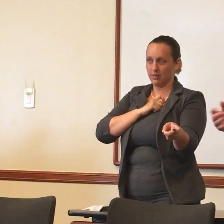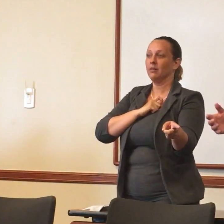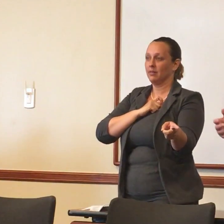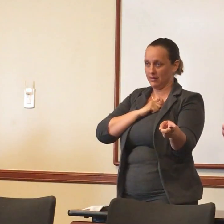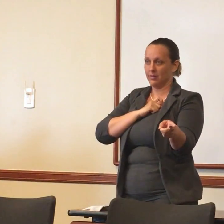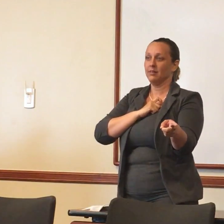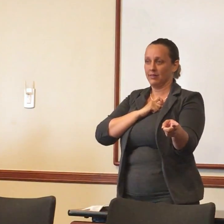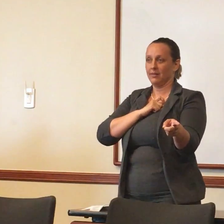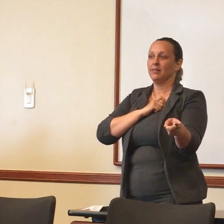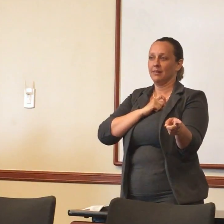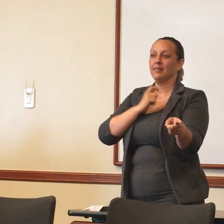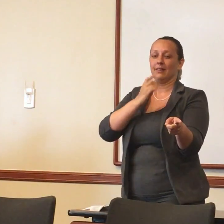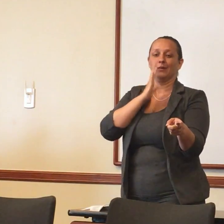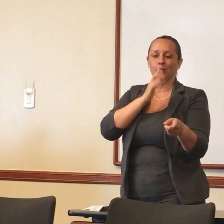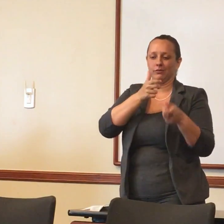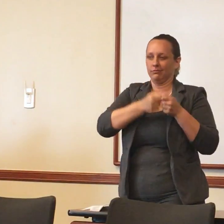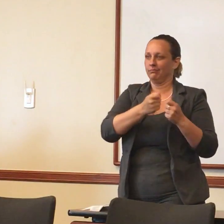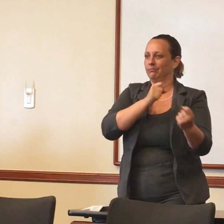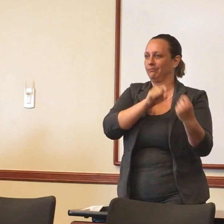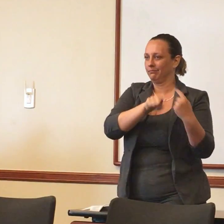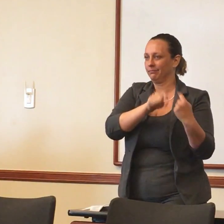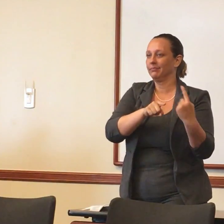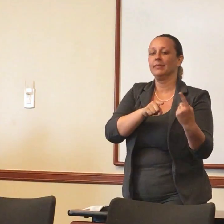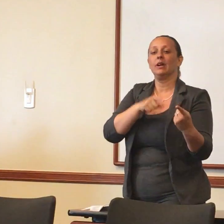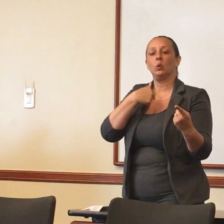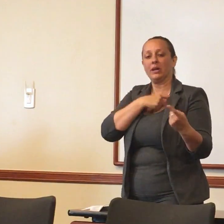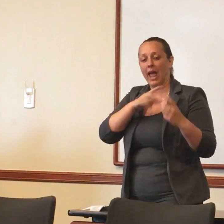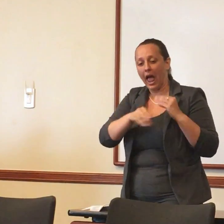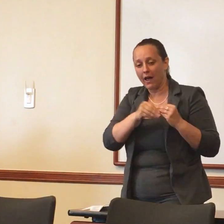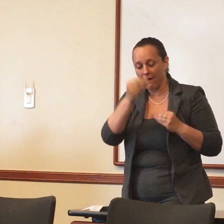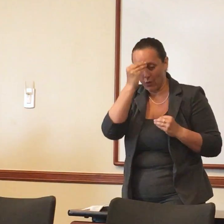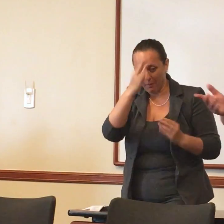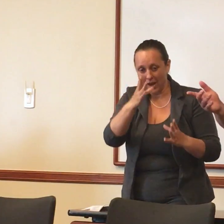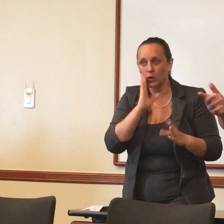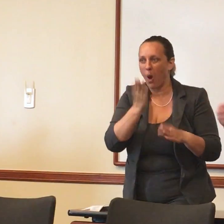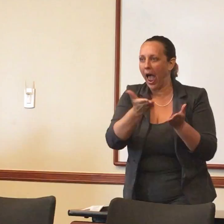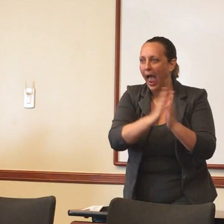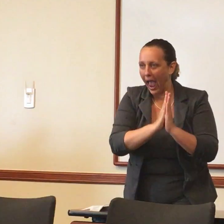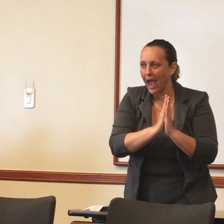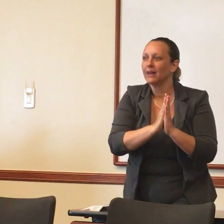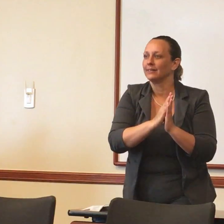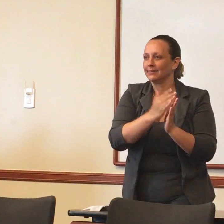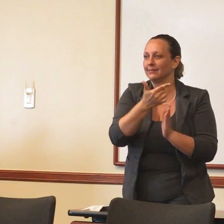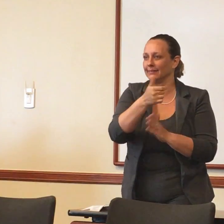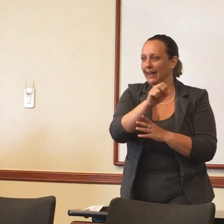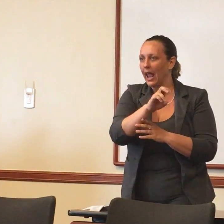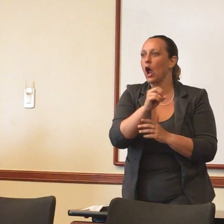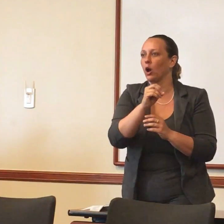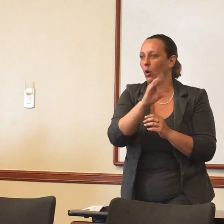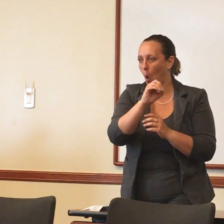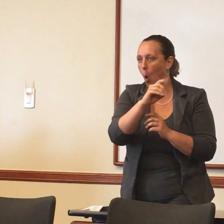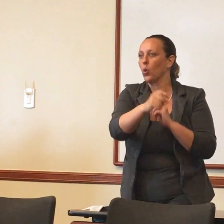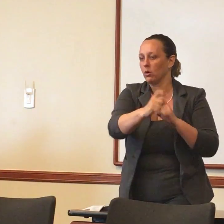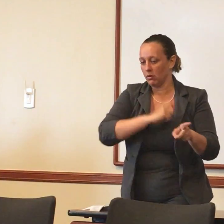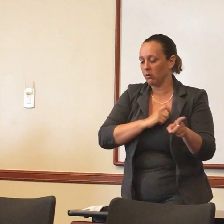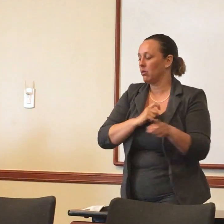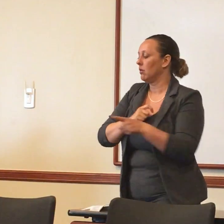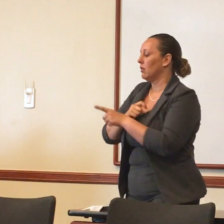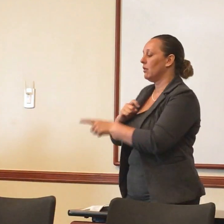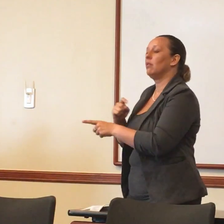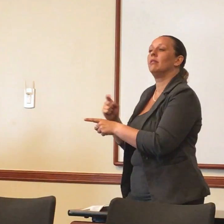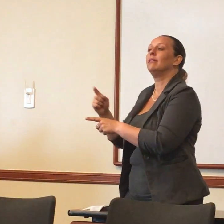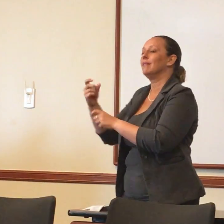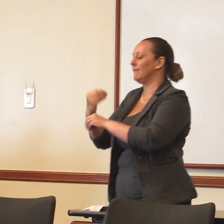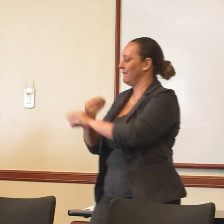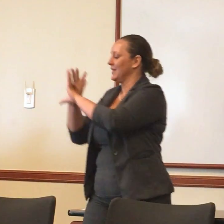the TDD or Florida Relay Service. Is there any other information we need to know? Some will be, I see Boone here, but some will be, are there dogs on the premise?